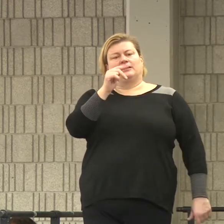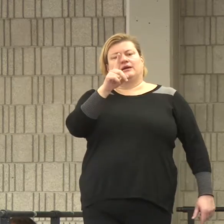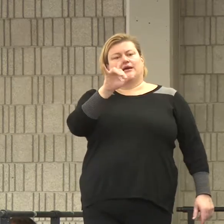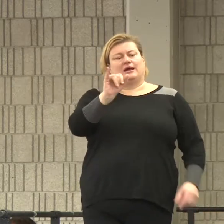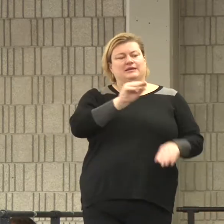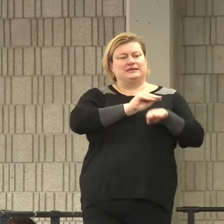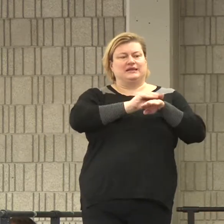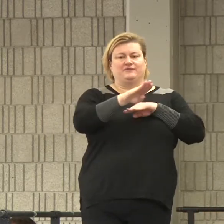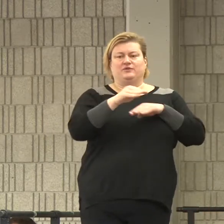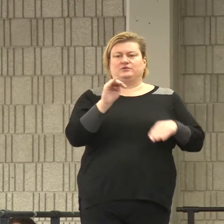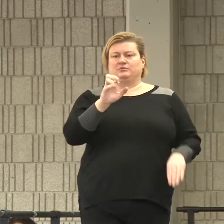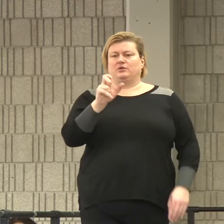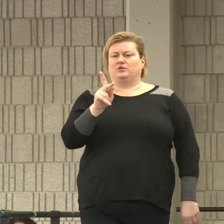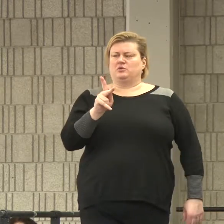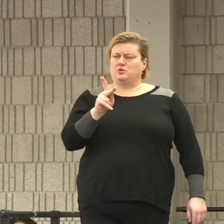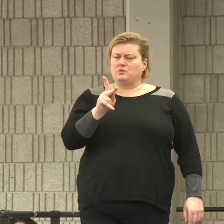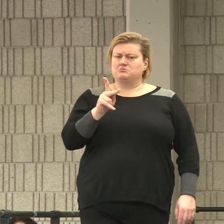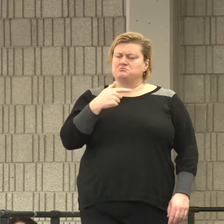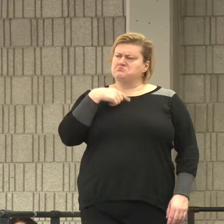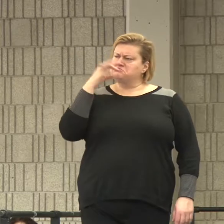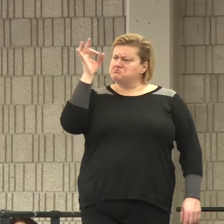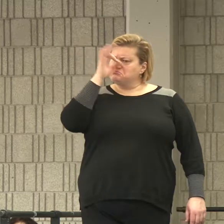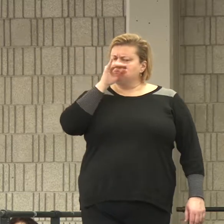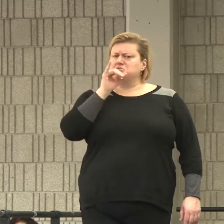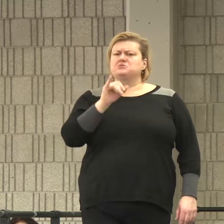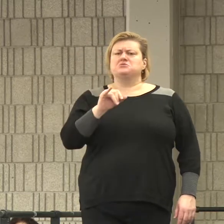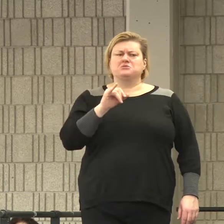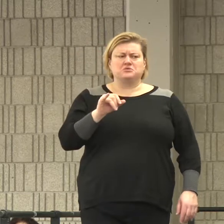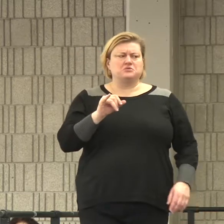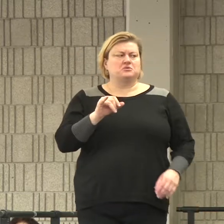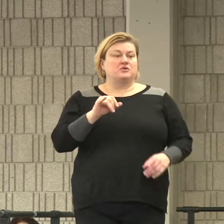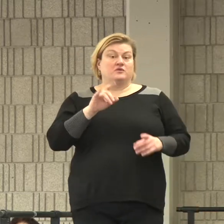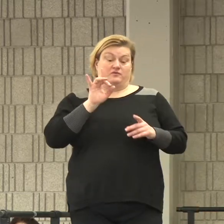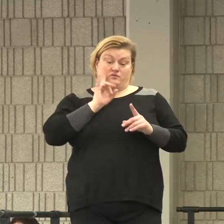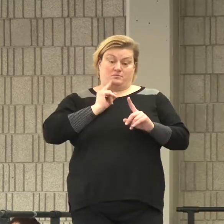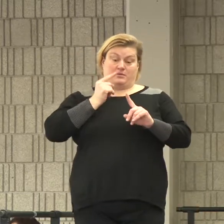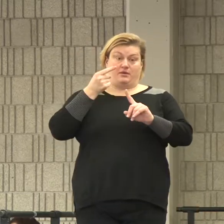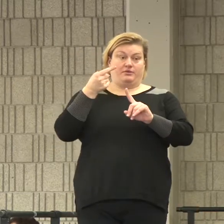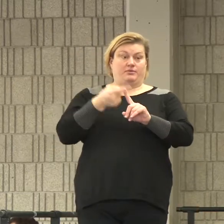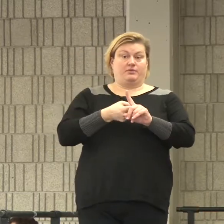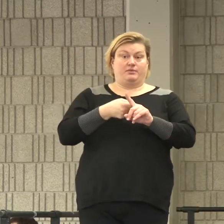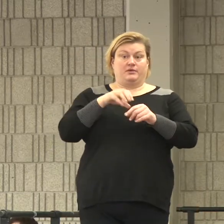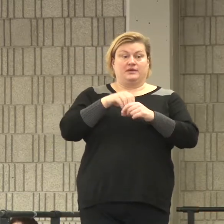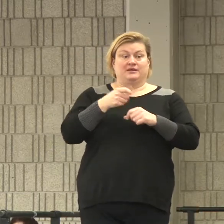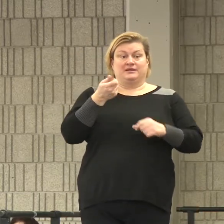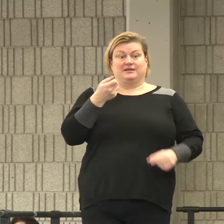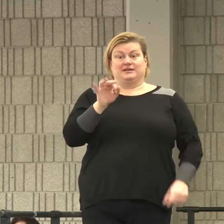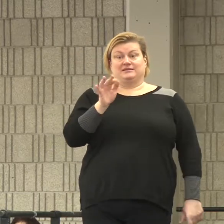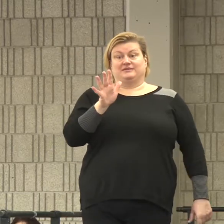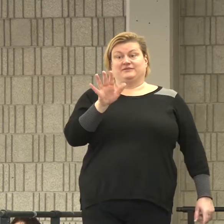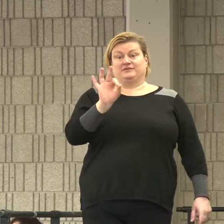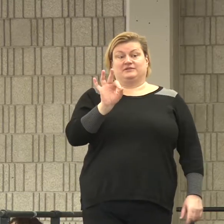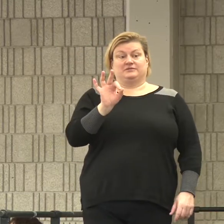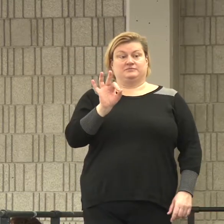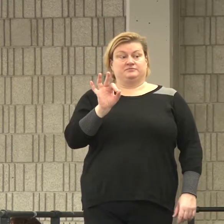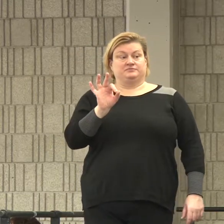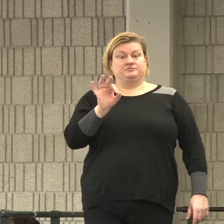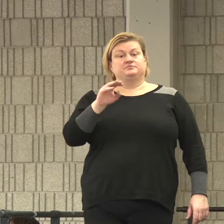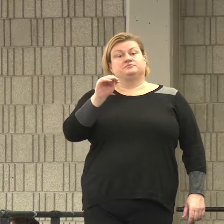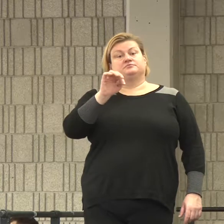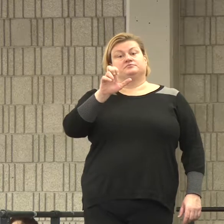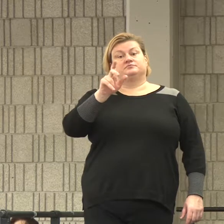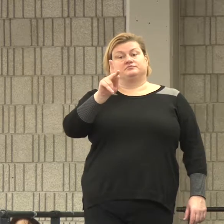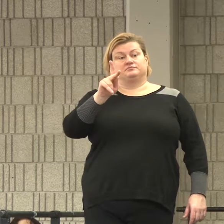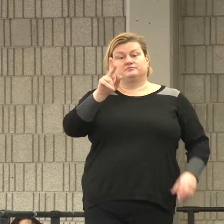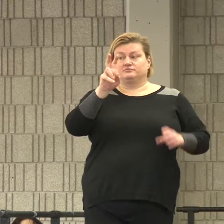King. And what I didn't know was that for an entire month in 1959, Martin Luther